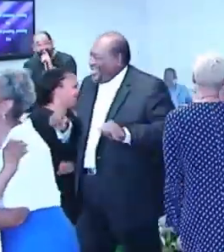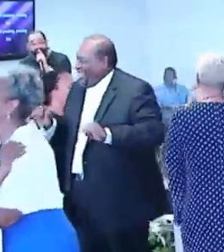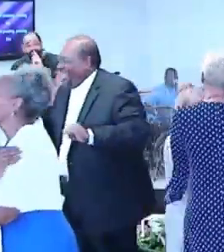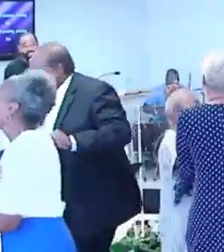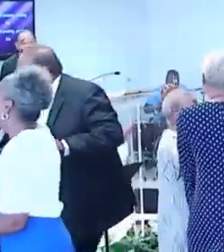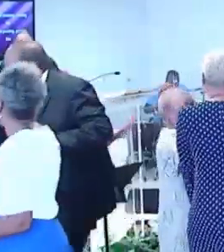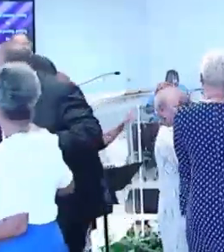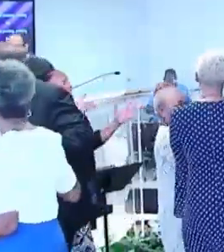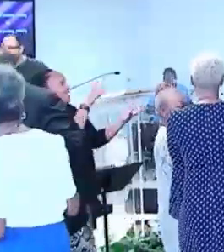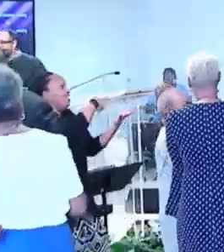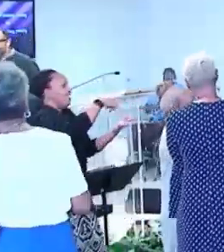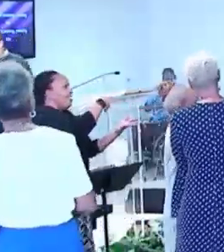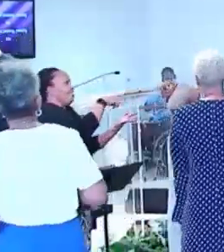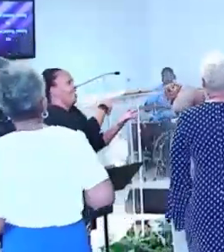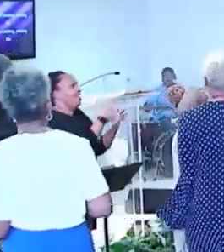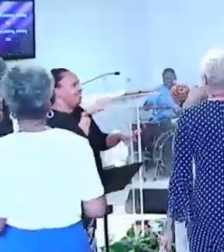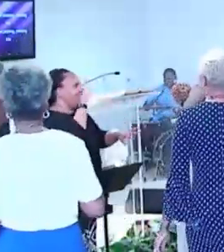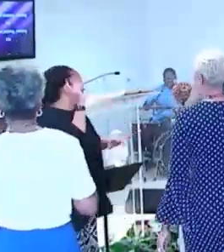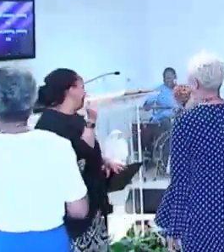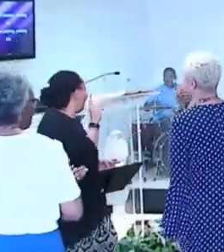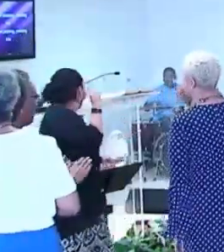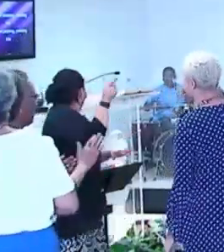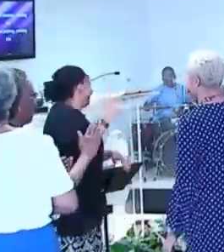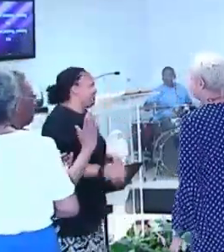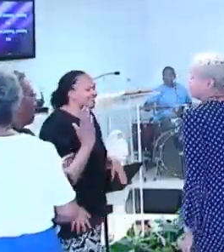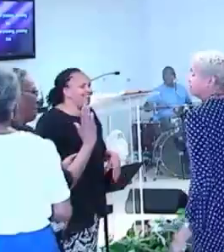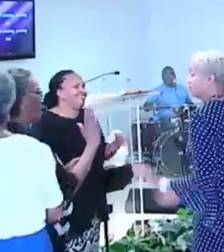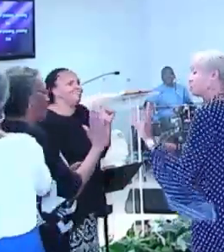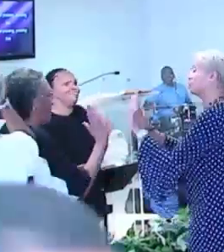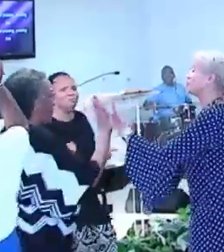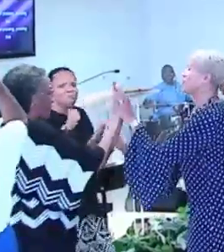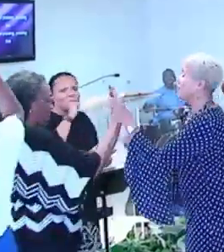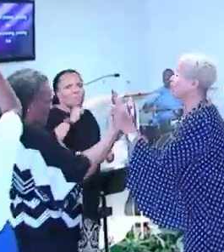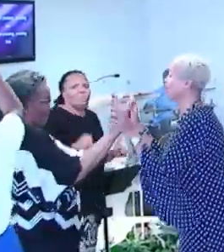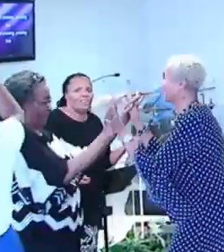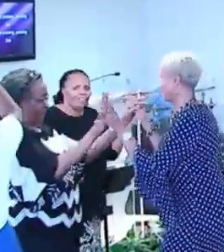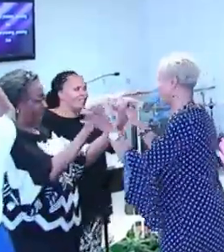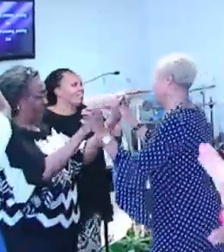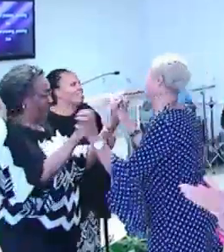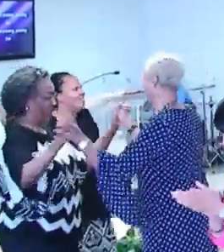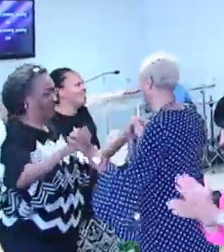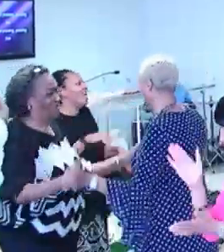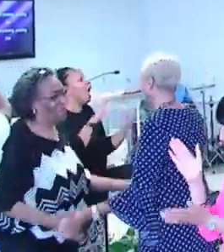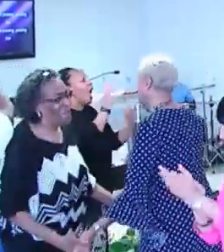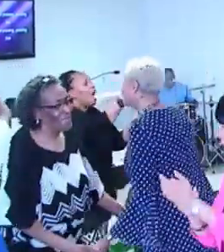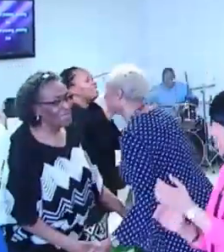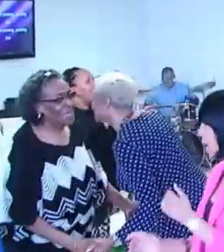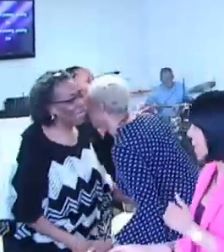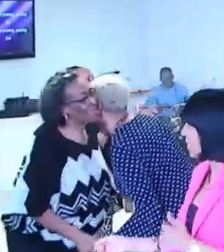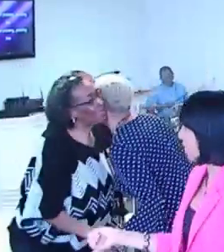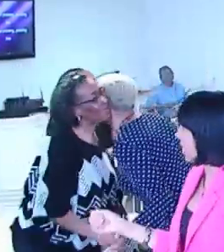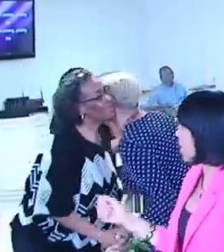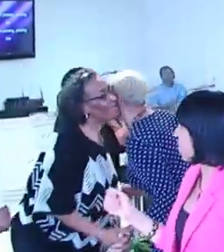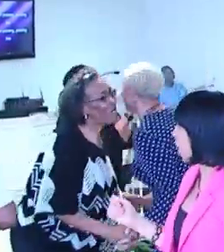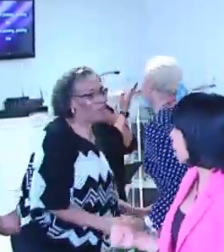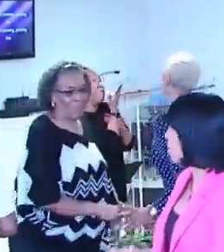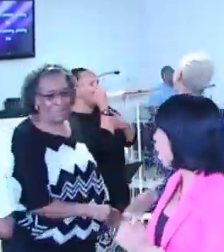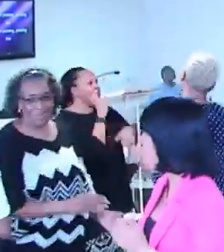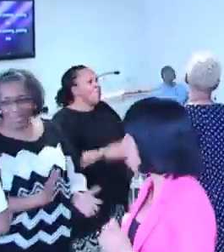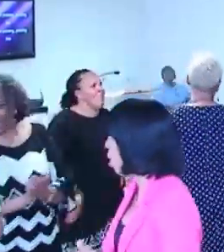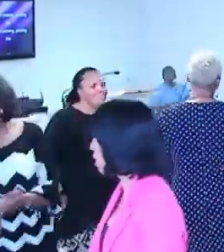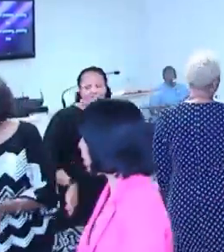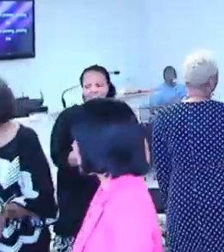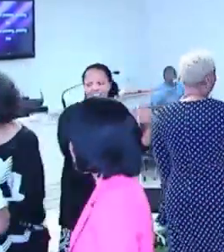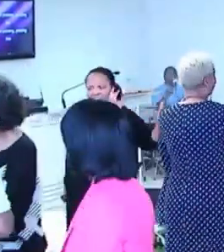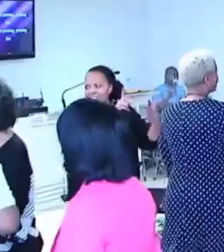I feel like dancing for him. Dance in the morning. Make the